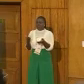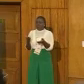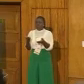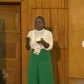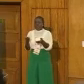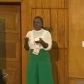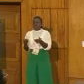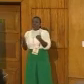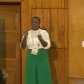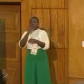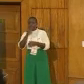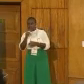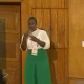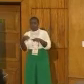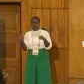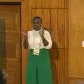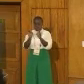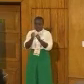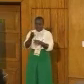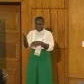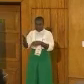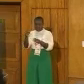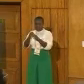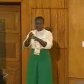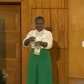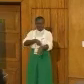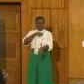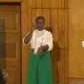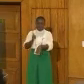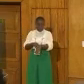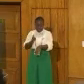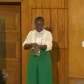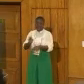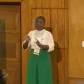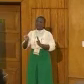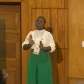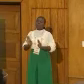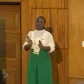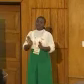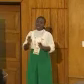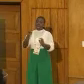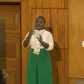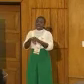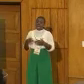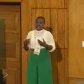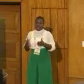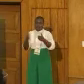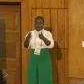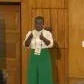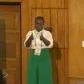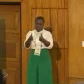population, which is the essential ingredients for long-term engagement and health-seeking behaviors under restrictive laws like the